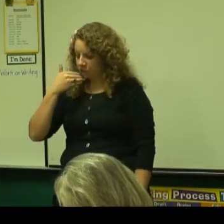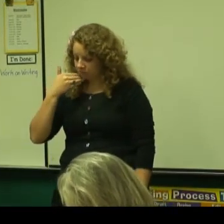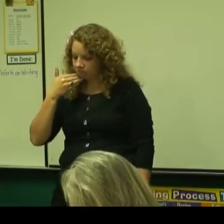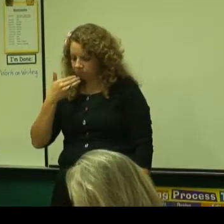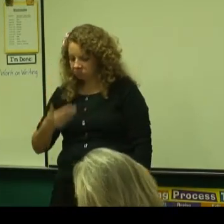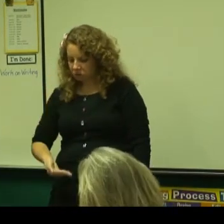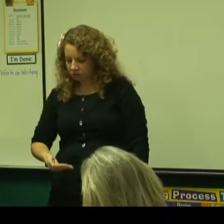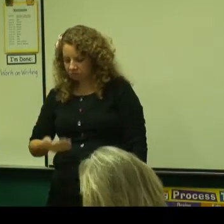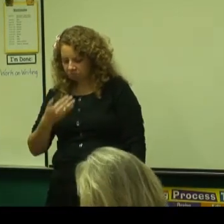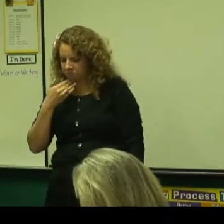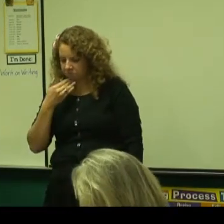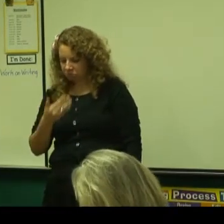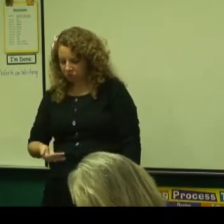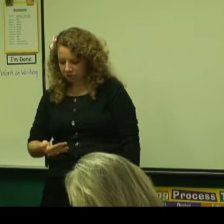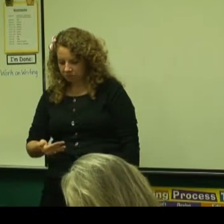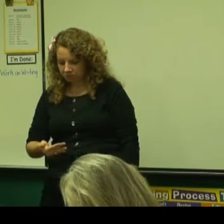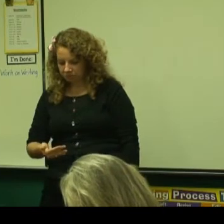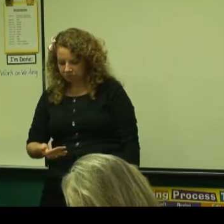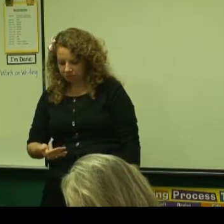good. Good.